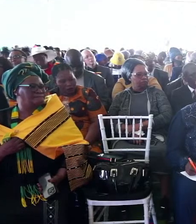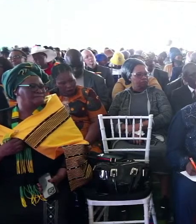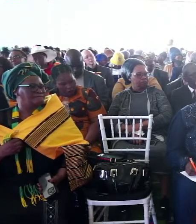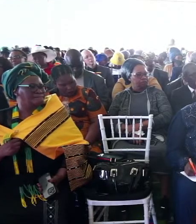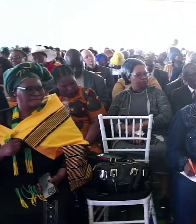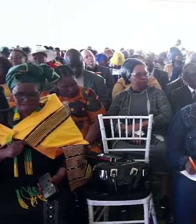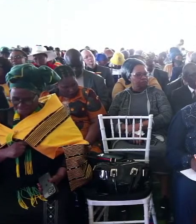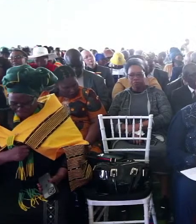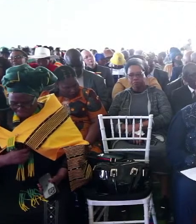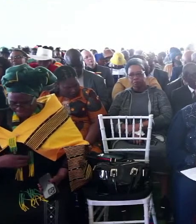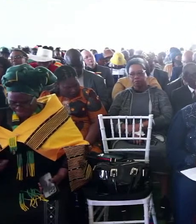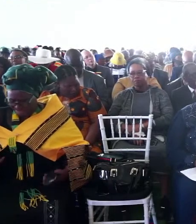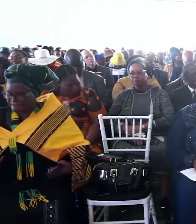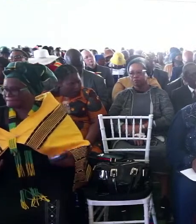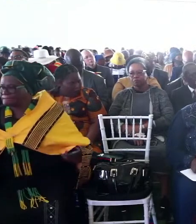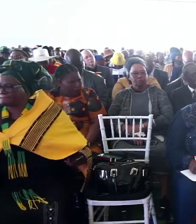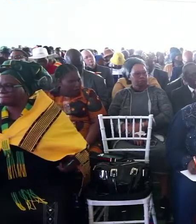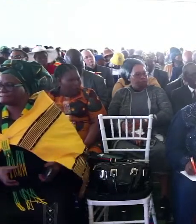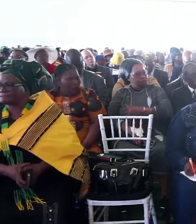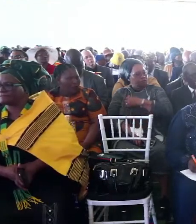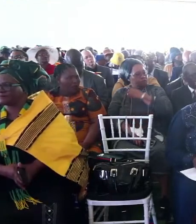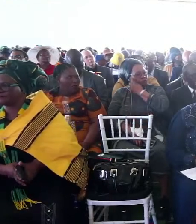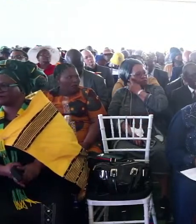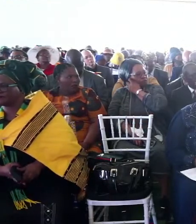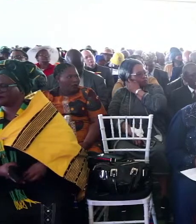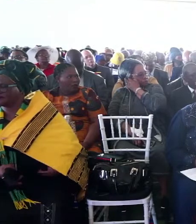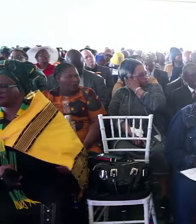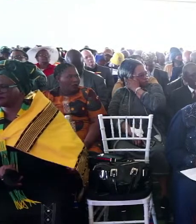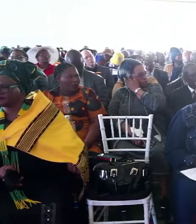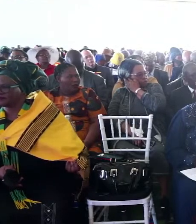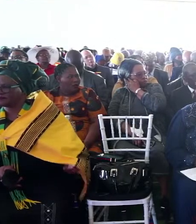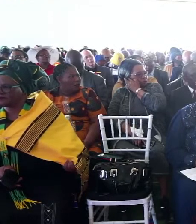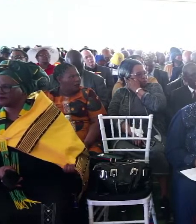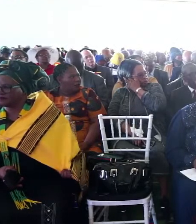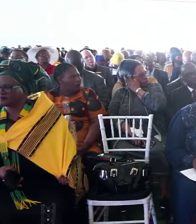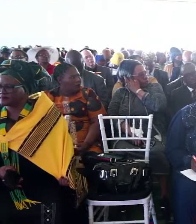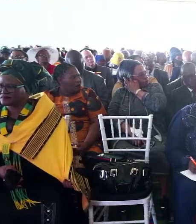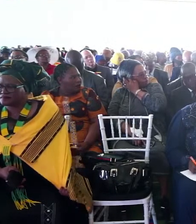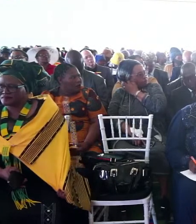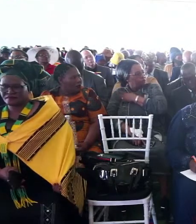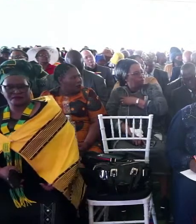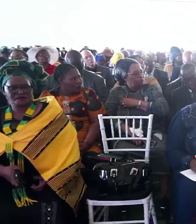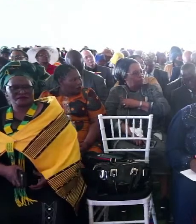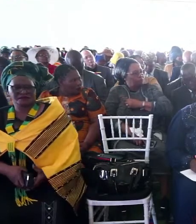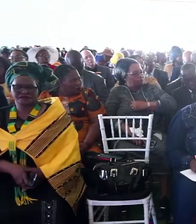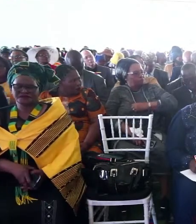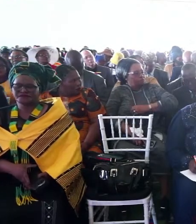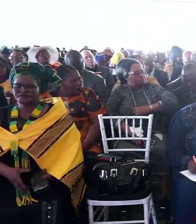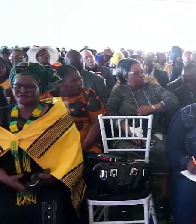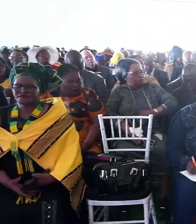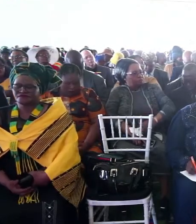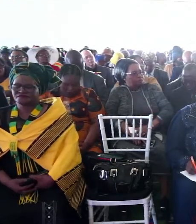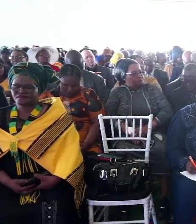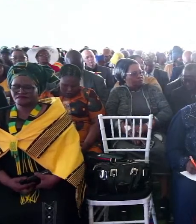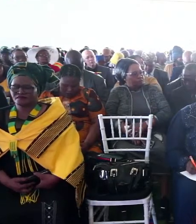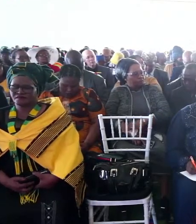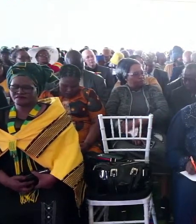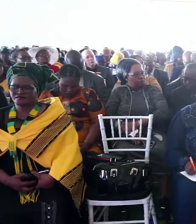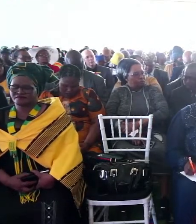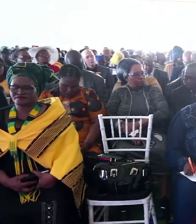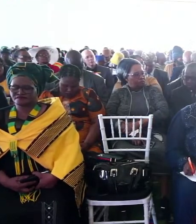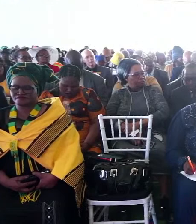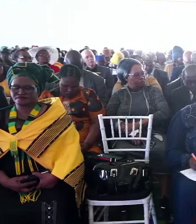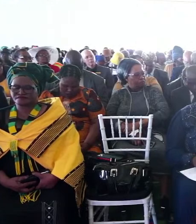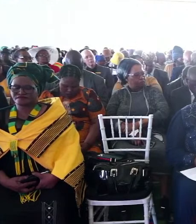2021, the legacy fund of 250,000. It was secured from